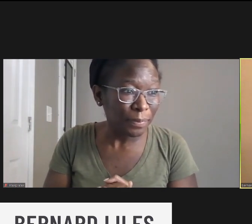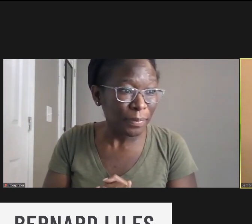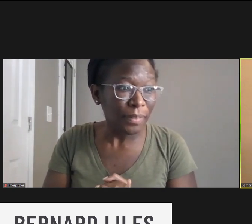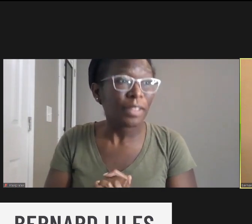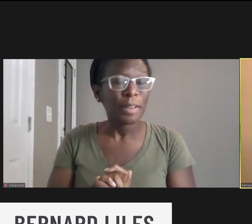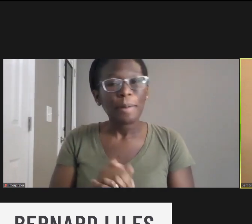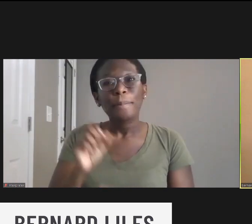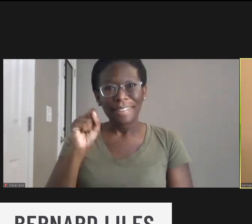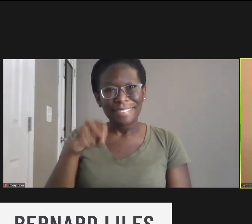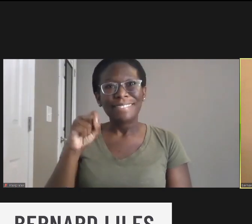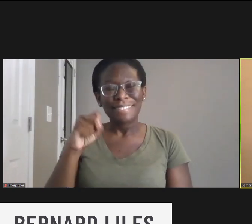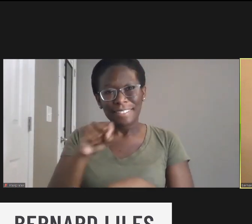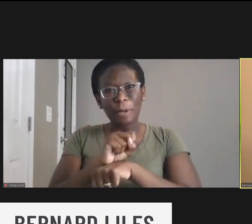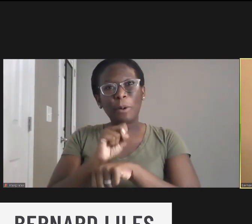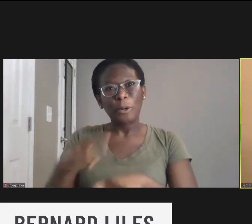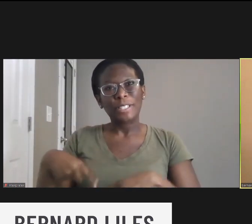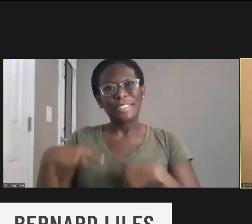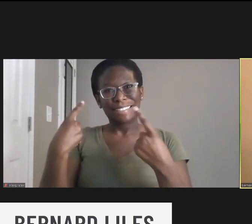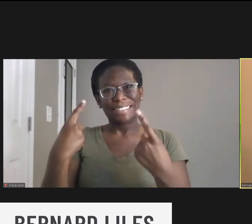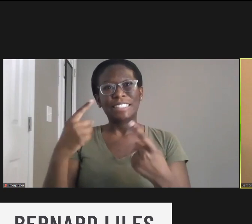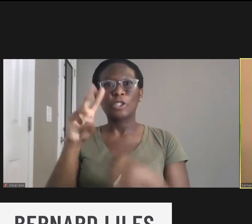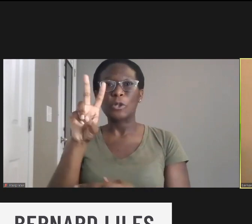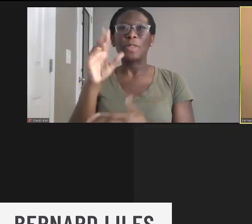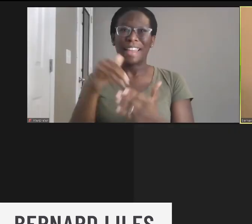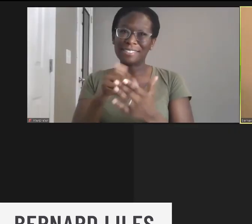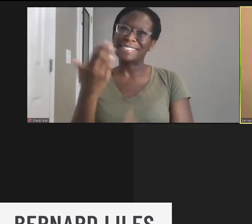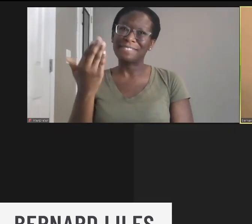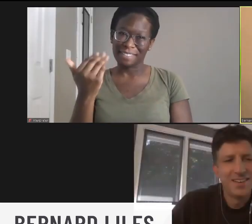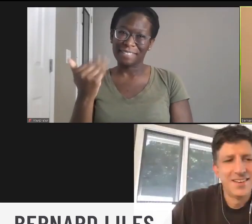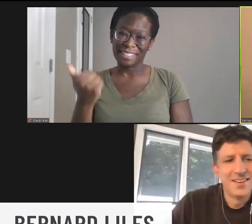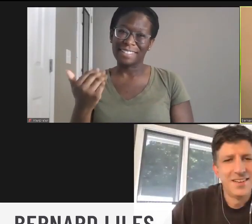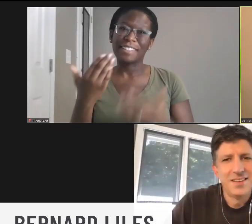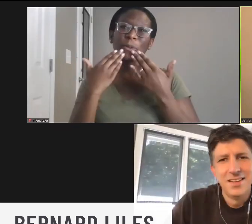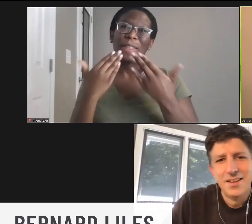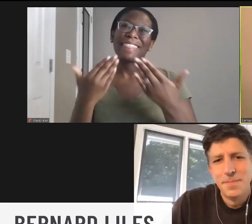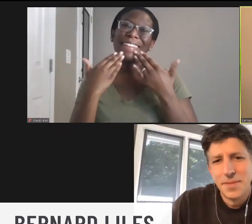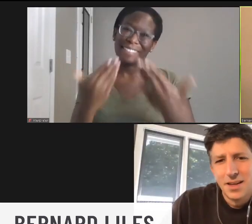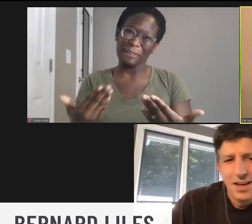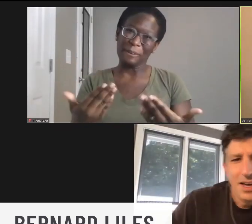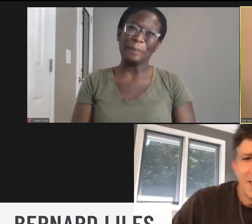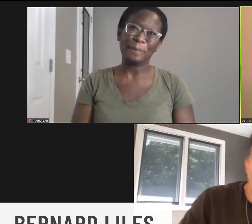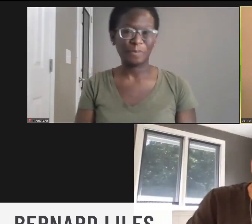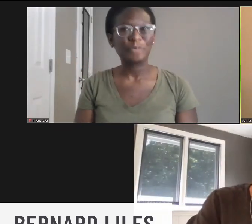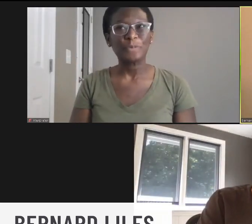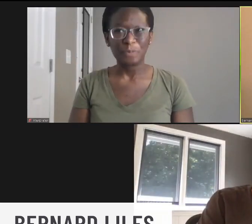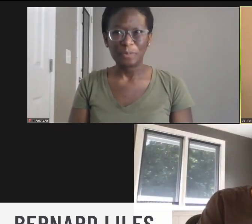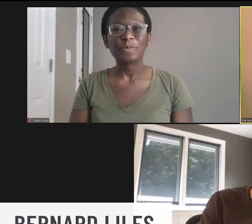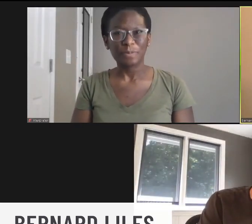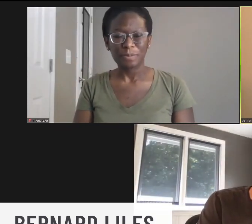15. Thank you.